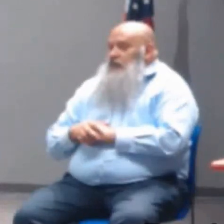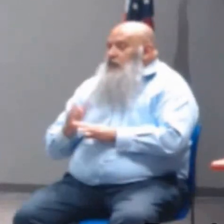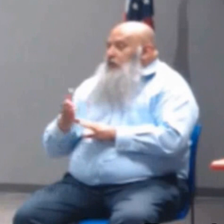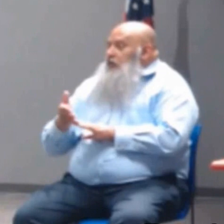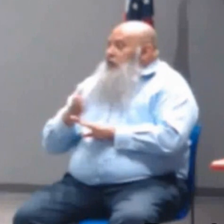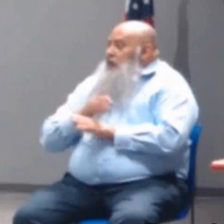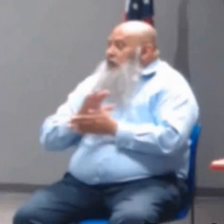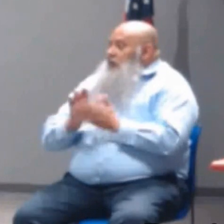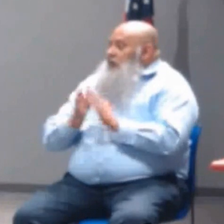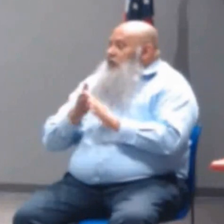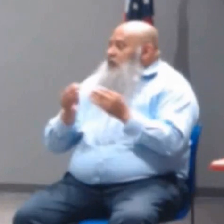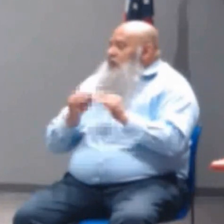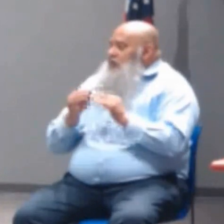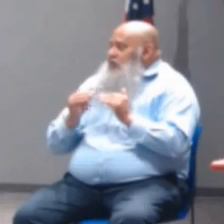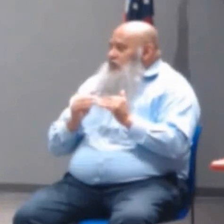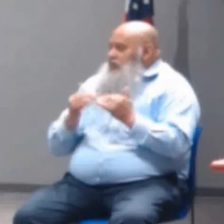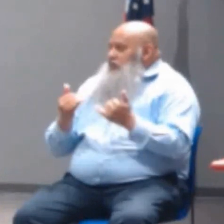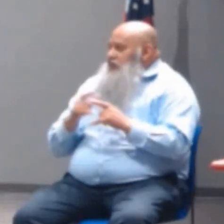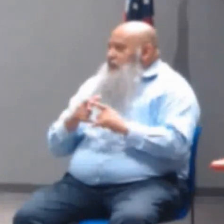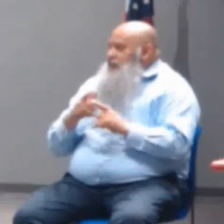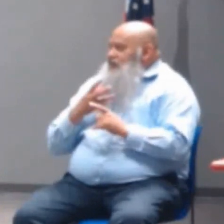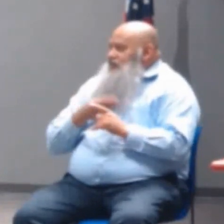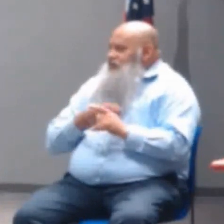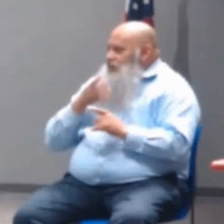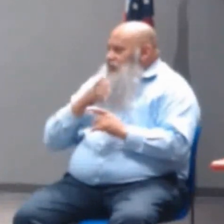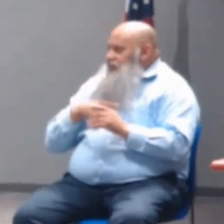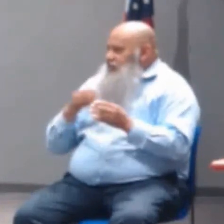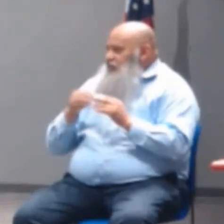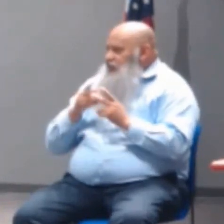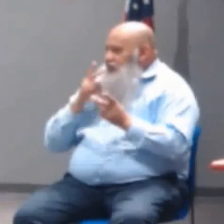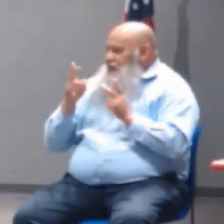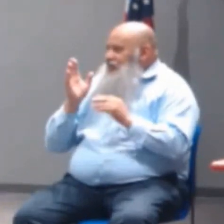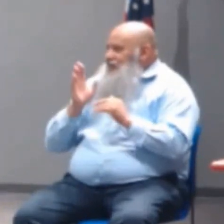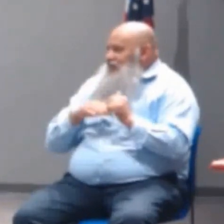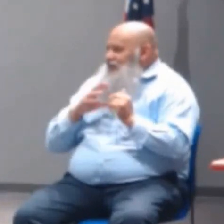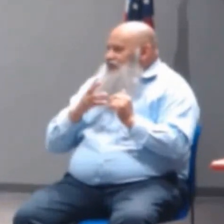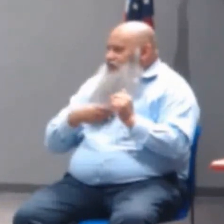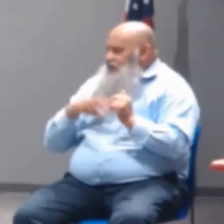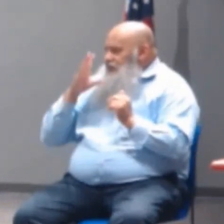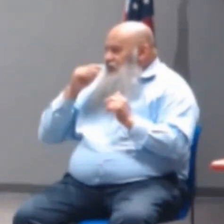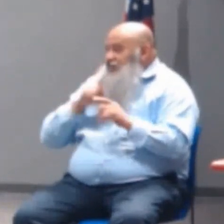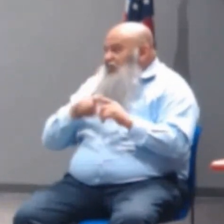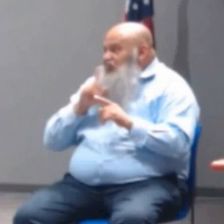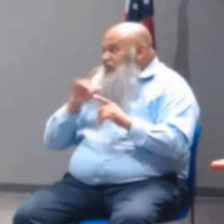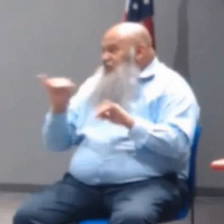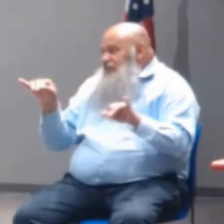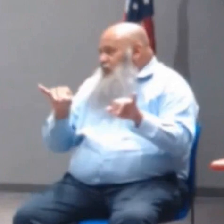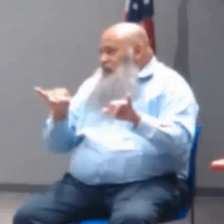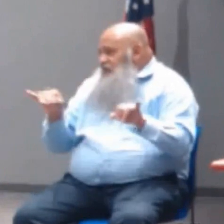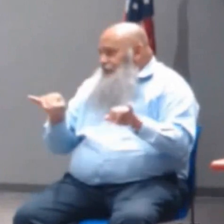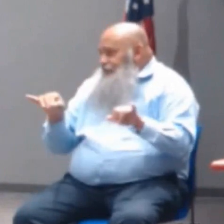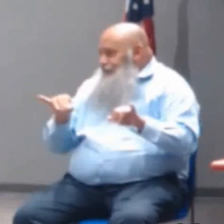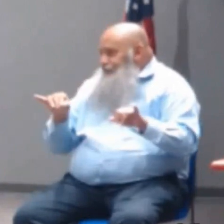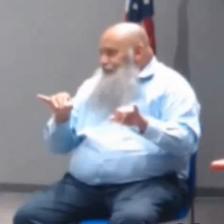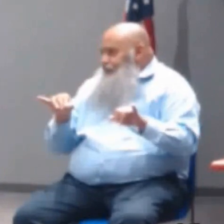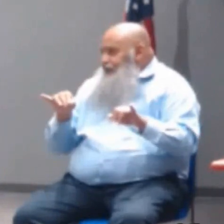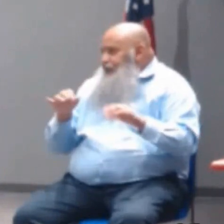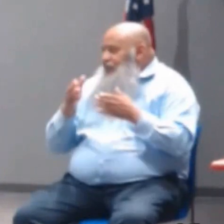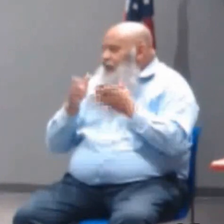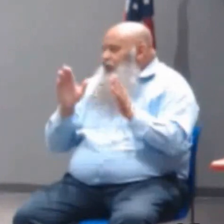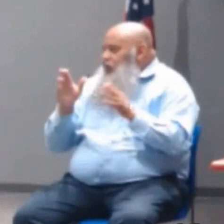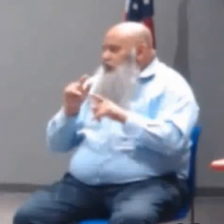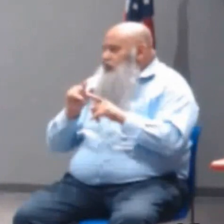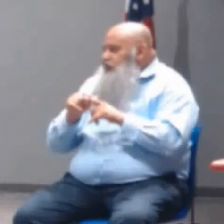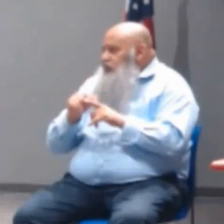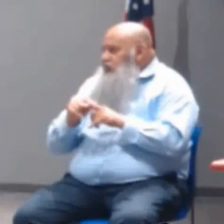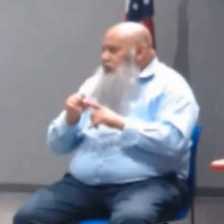Previously, it's becoming more equal now, but transgender women seem to be more visible than transgender men, but it's roughly about equal. It's a broad term that